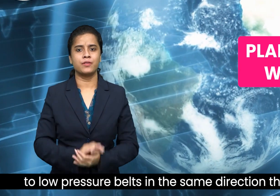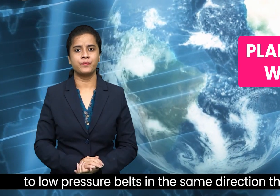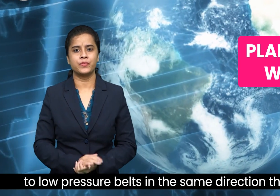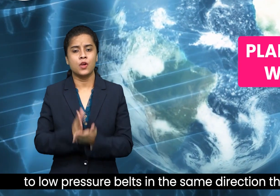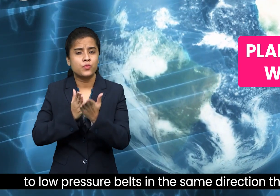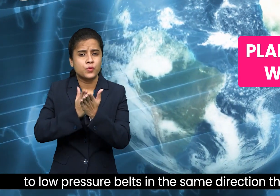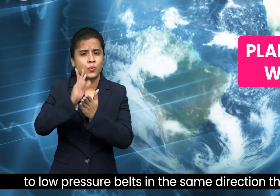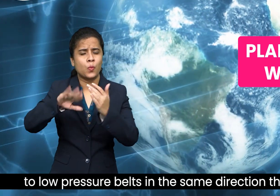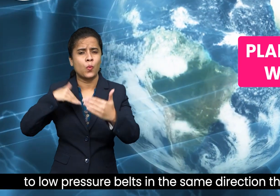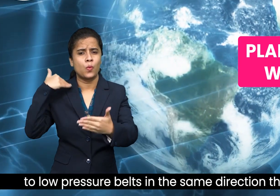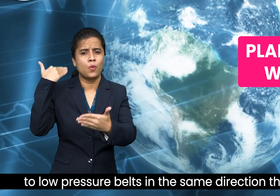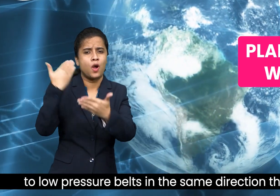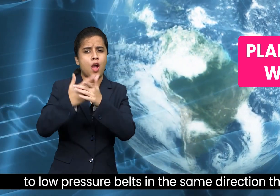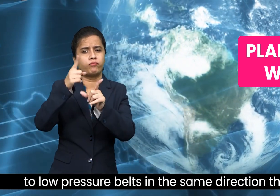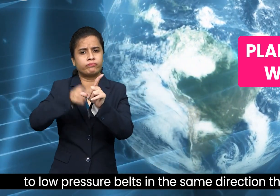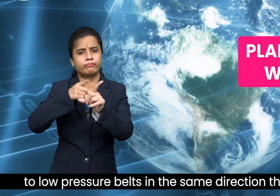throughout the year.